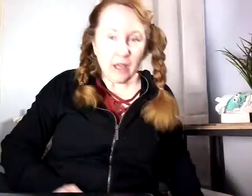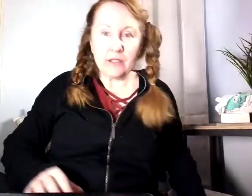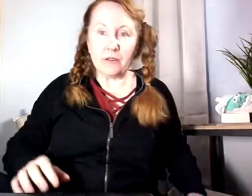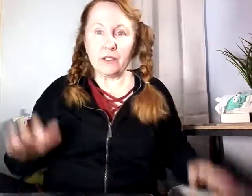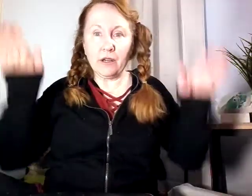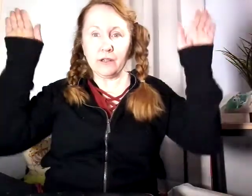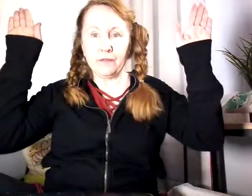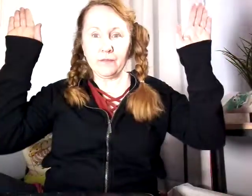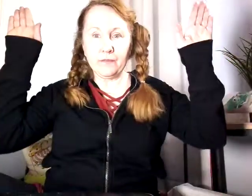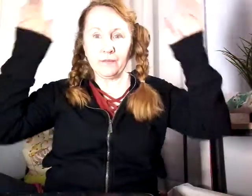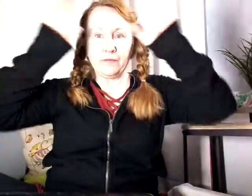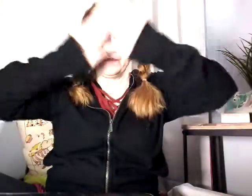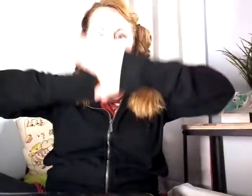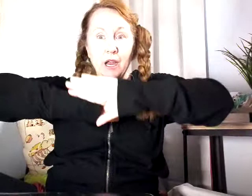So dark, dark,